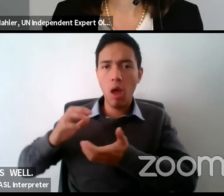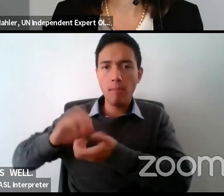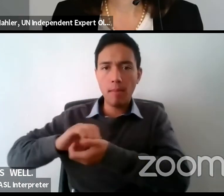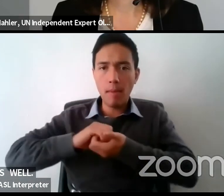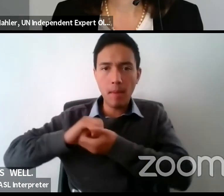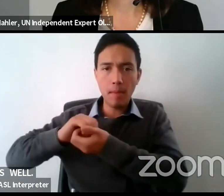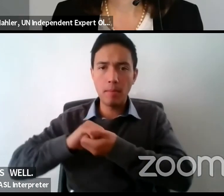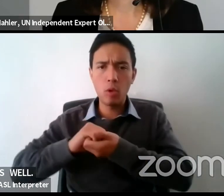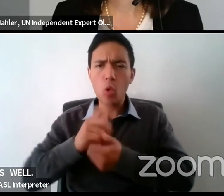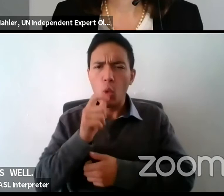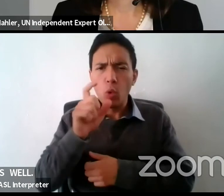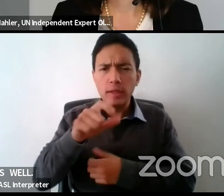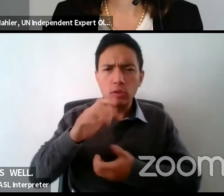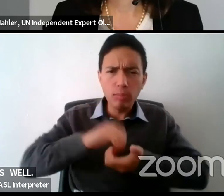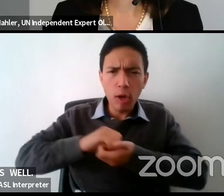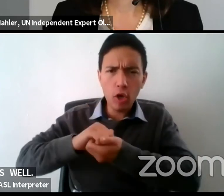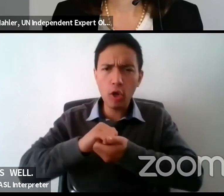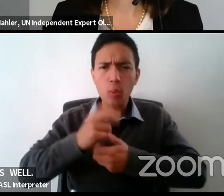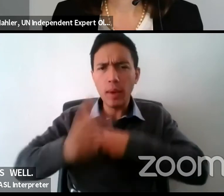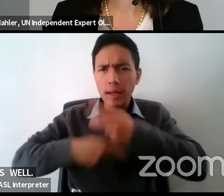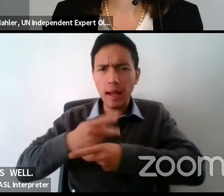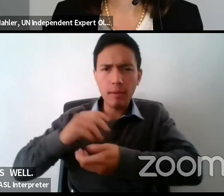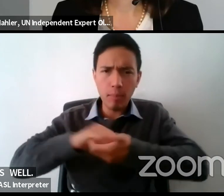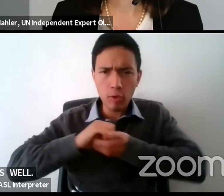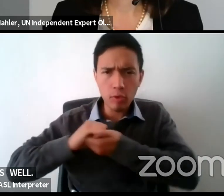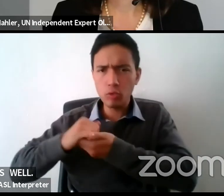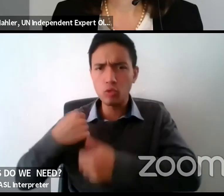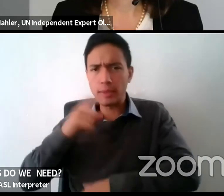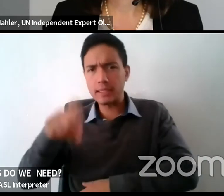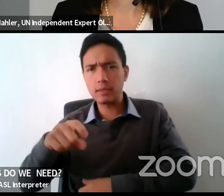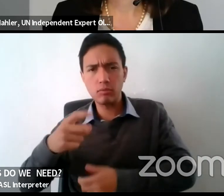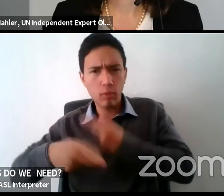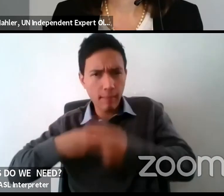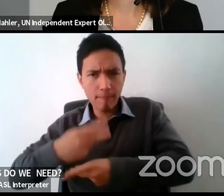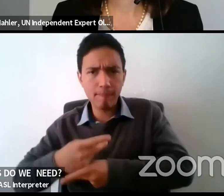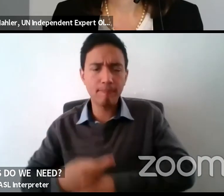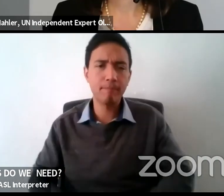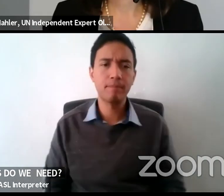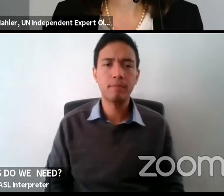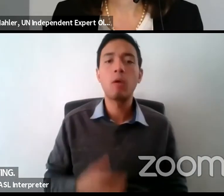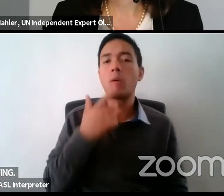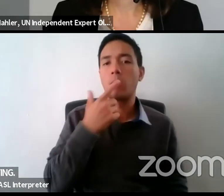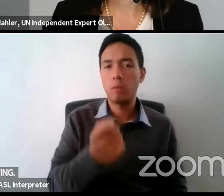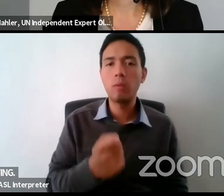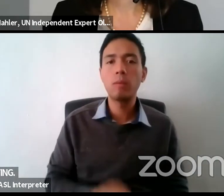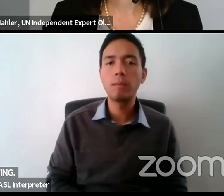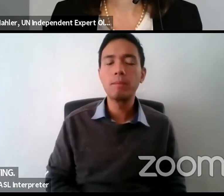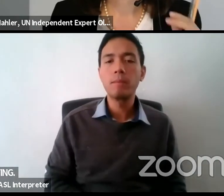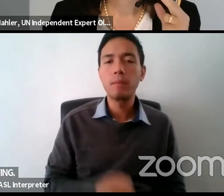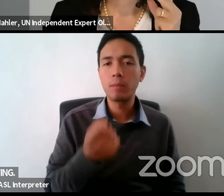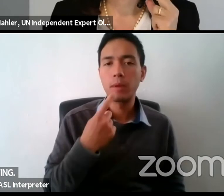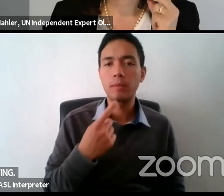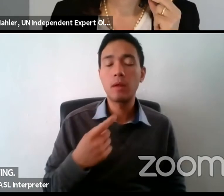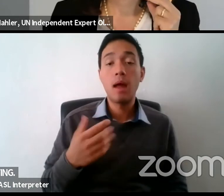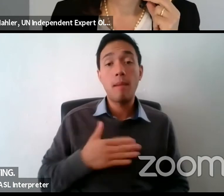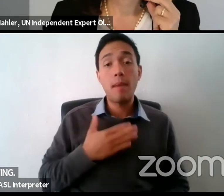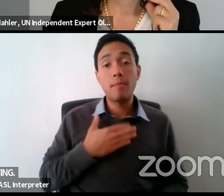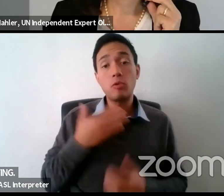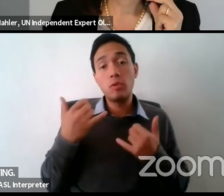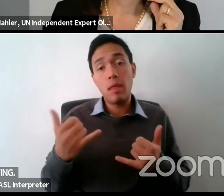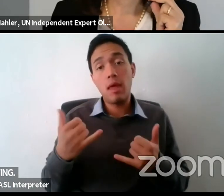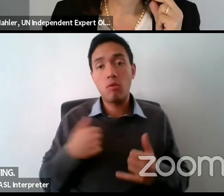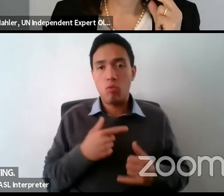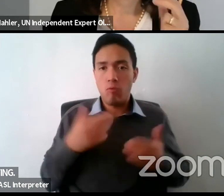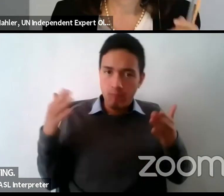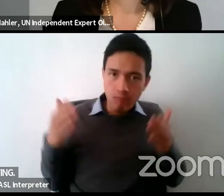need? So Ursula, this is very interesting, and I'm glad that this particular program today is focused and bringing this